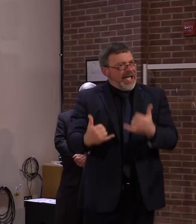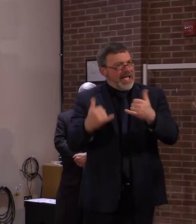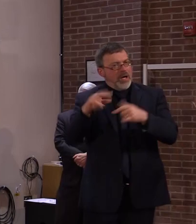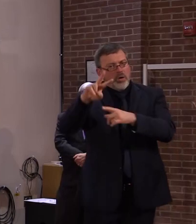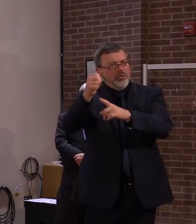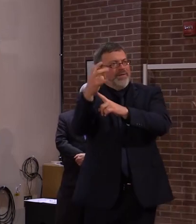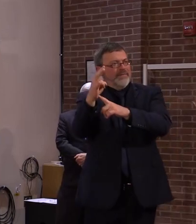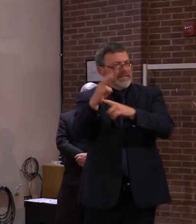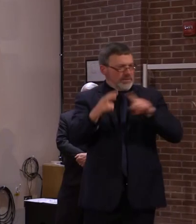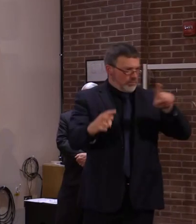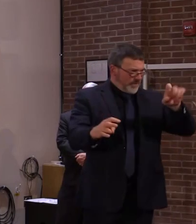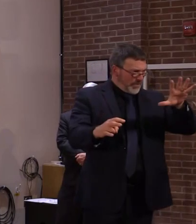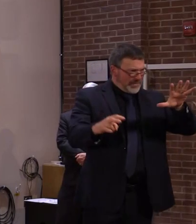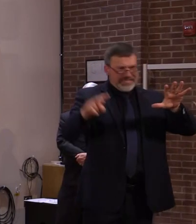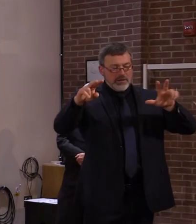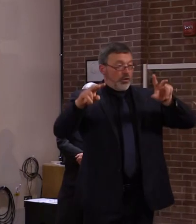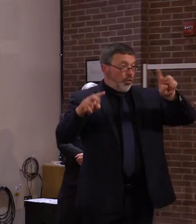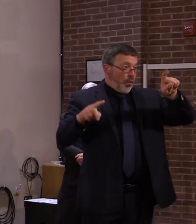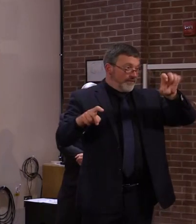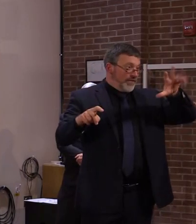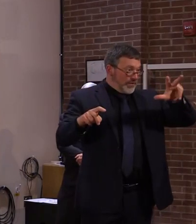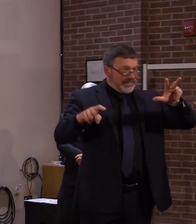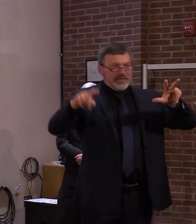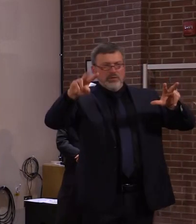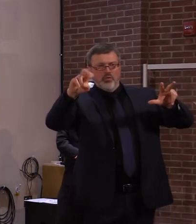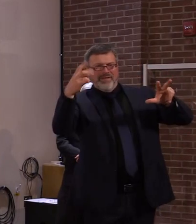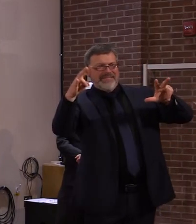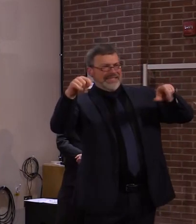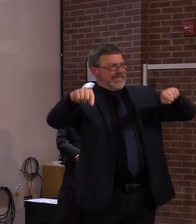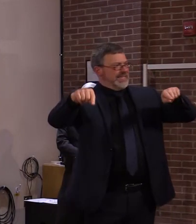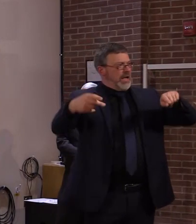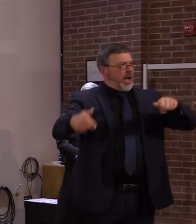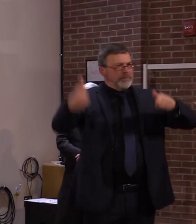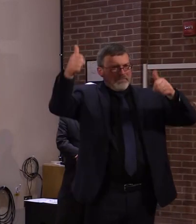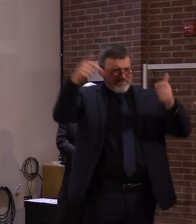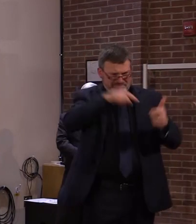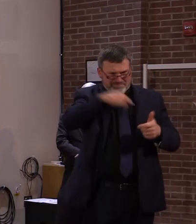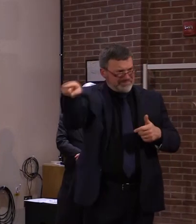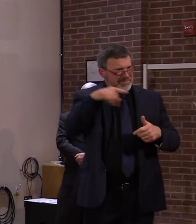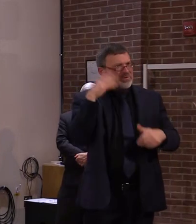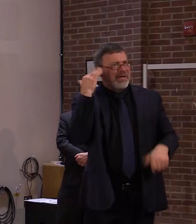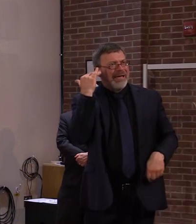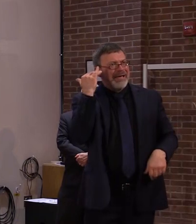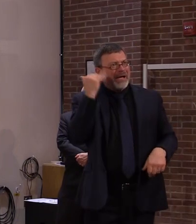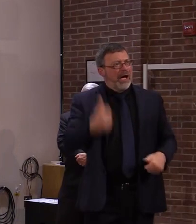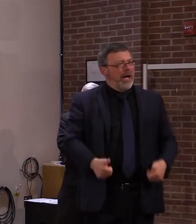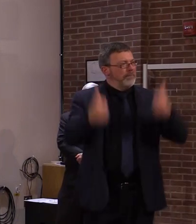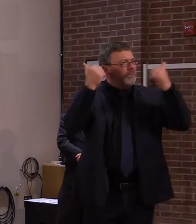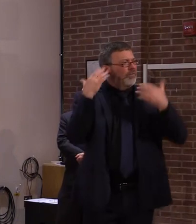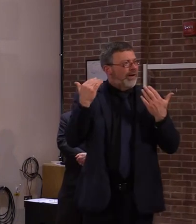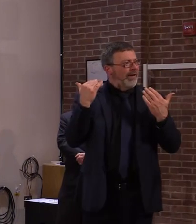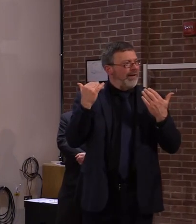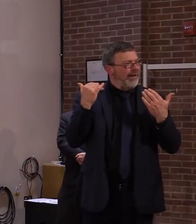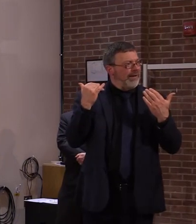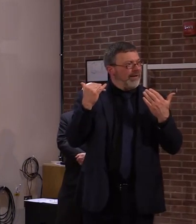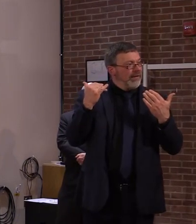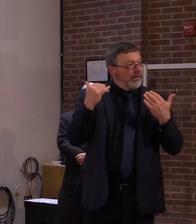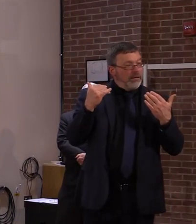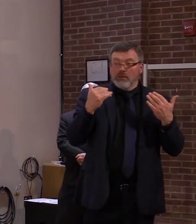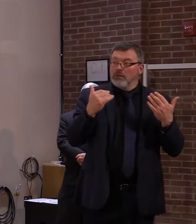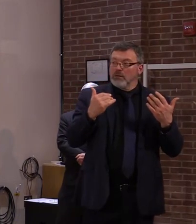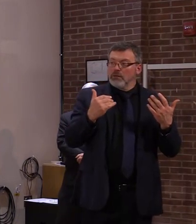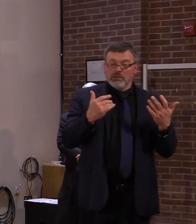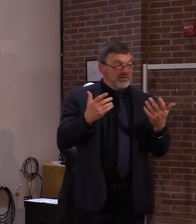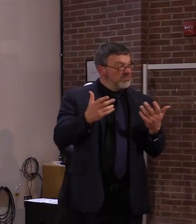I was wondering if you had kind of an explanation for what was going on there, if that was part of the COVID spike or if that